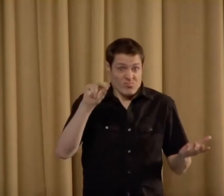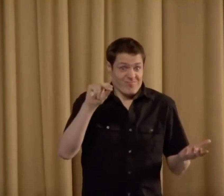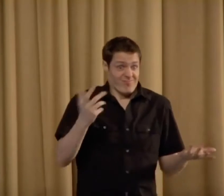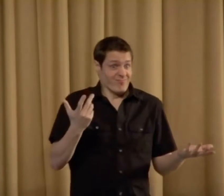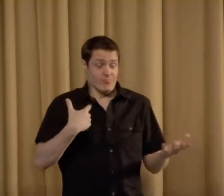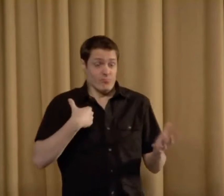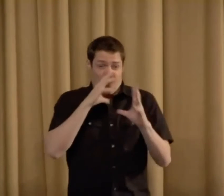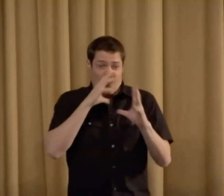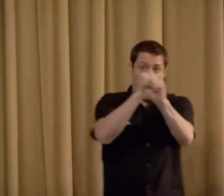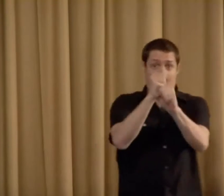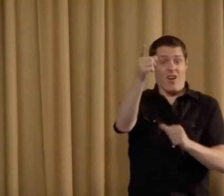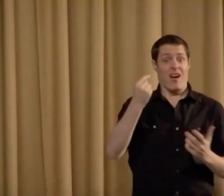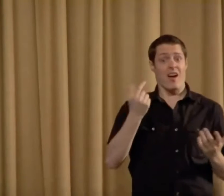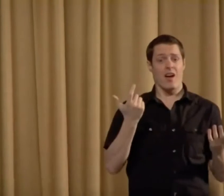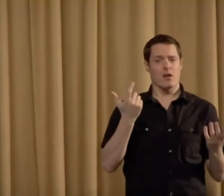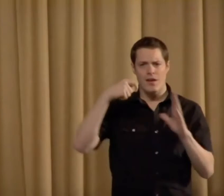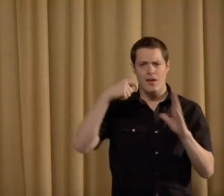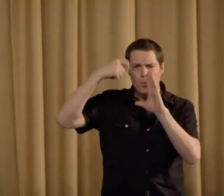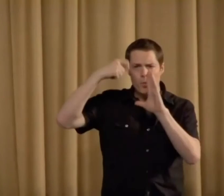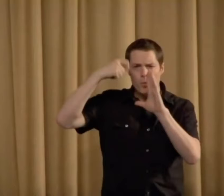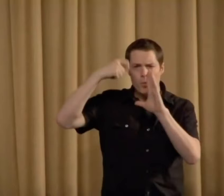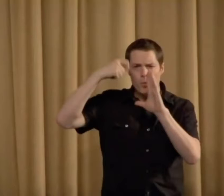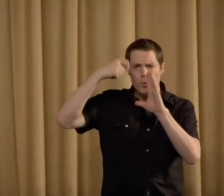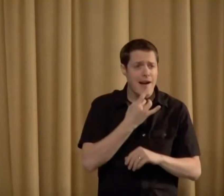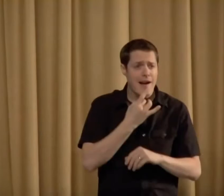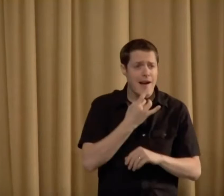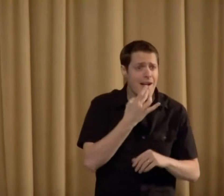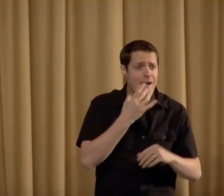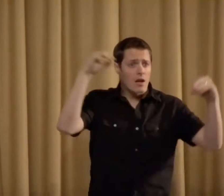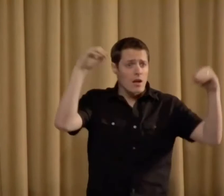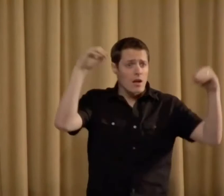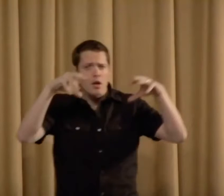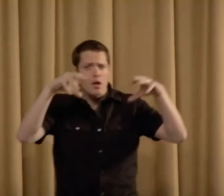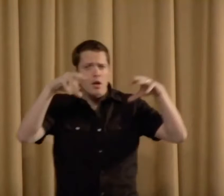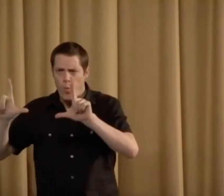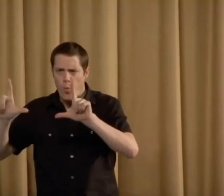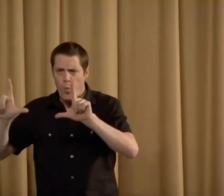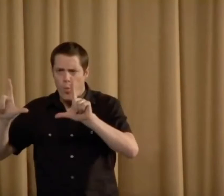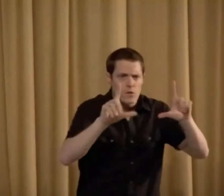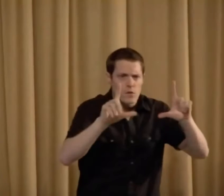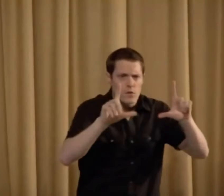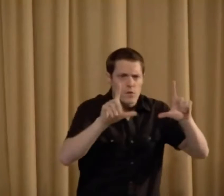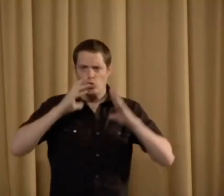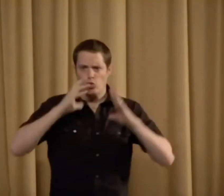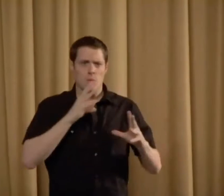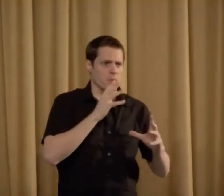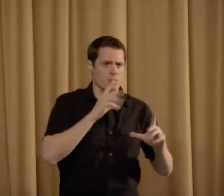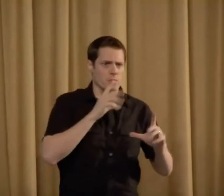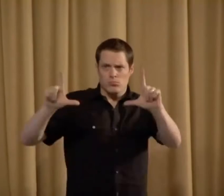but movies I would be fascinated with. I wasn't like some kid moving around and everything.